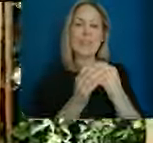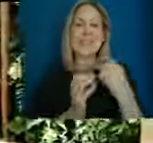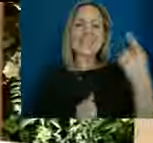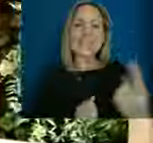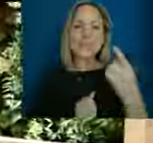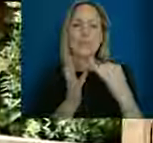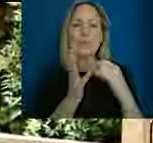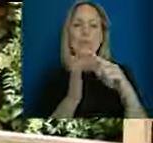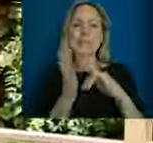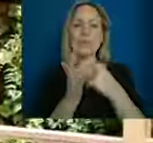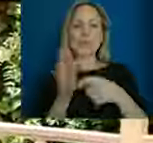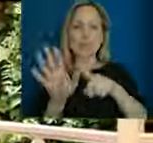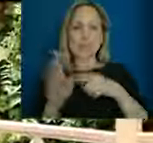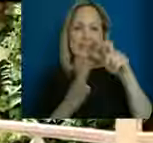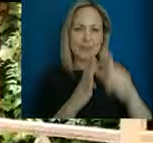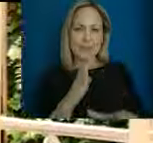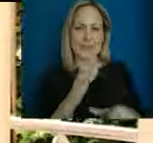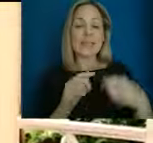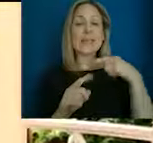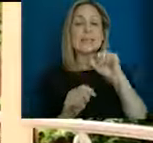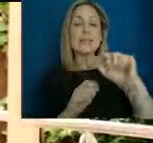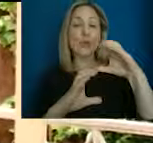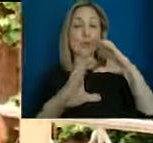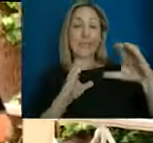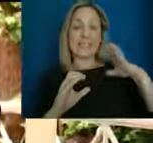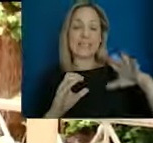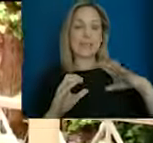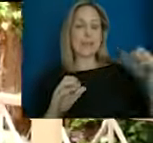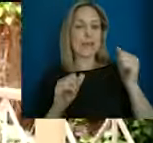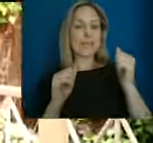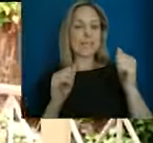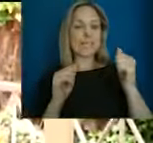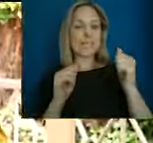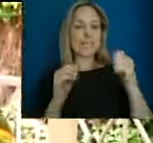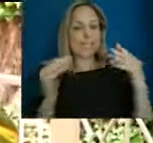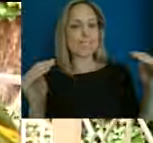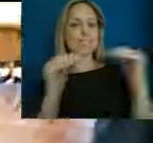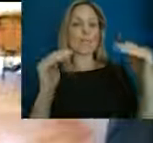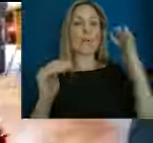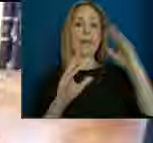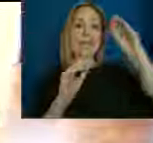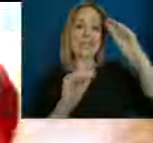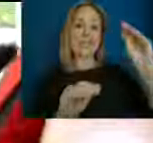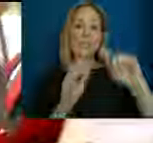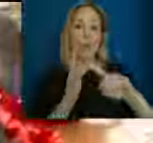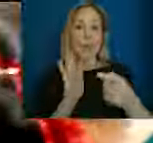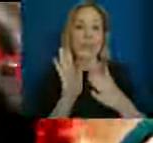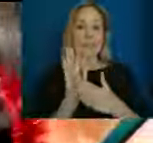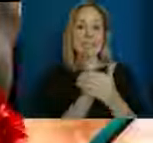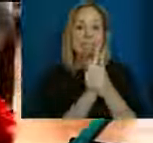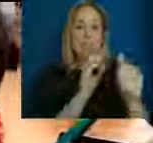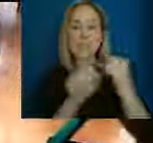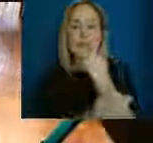disability, and these communication needs must be addressed when teaching orientation and mobility skills to ensure the best